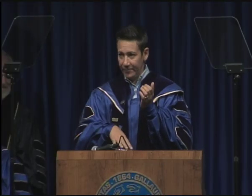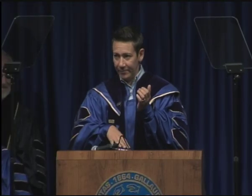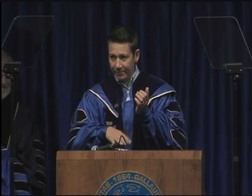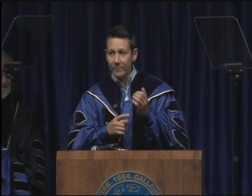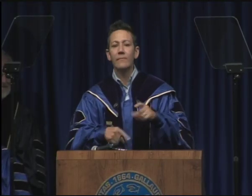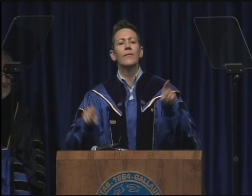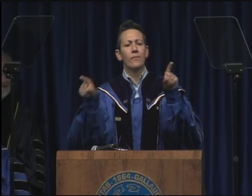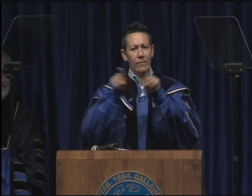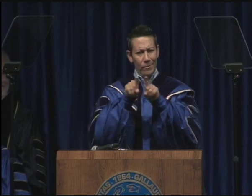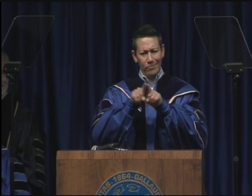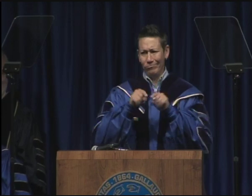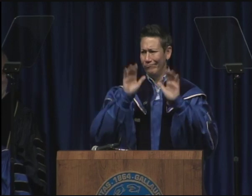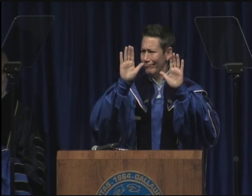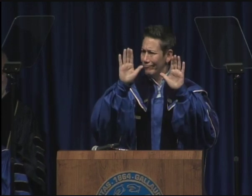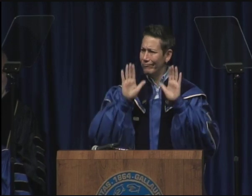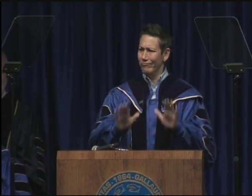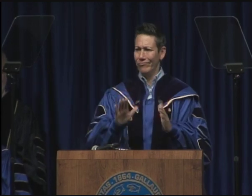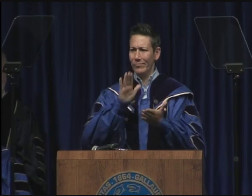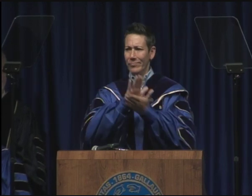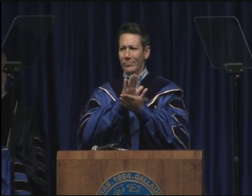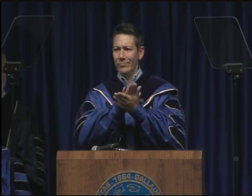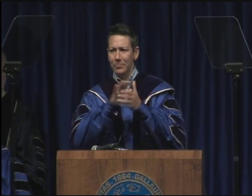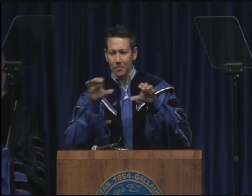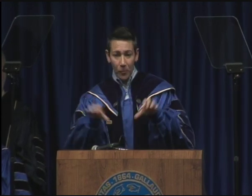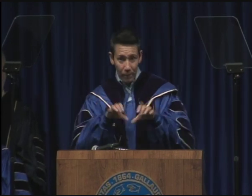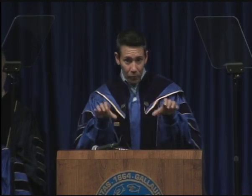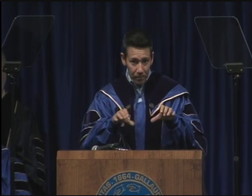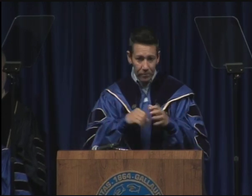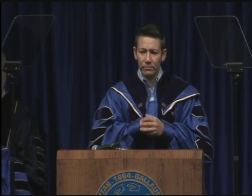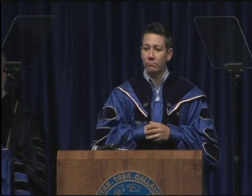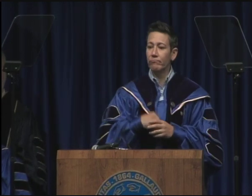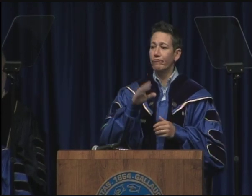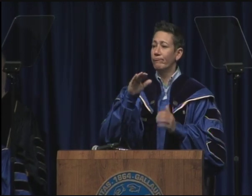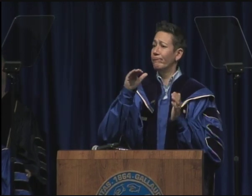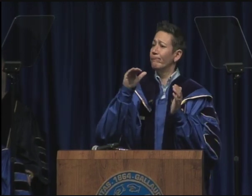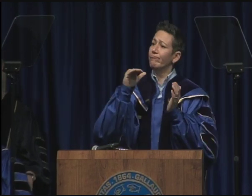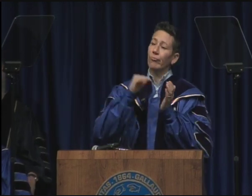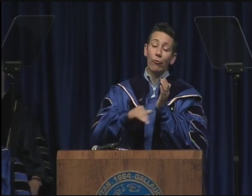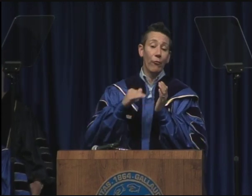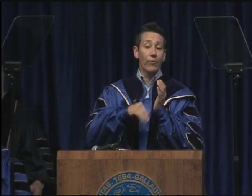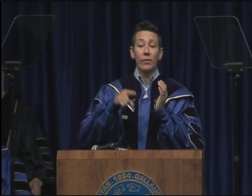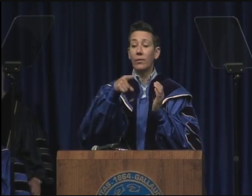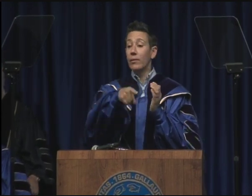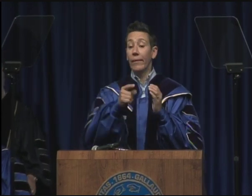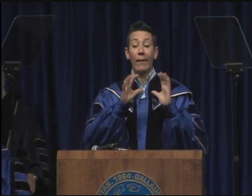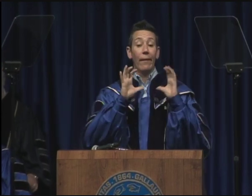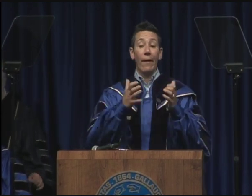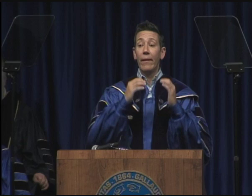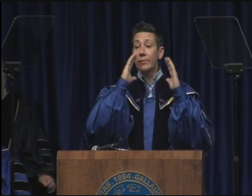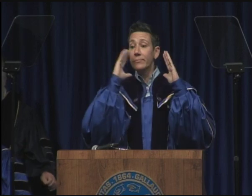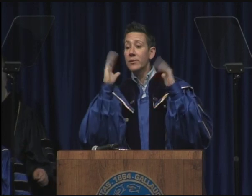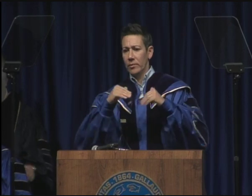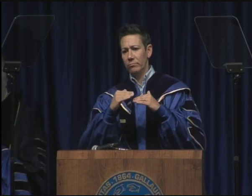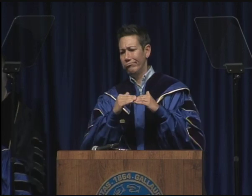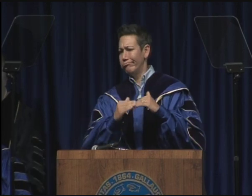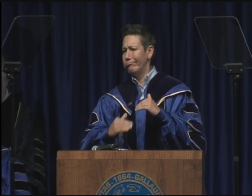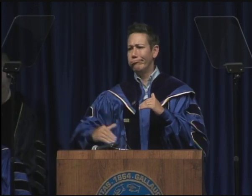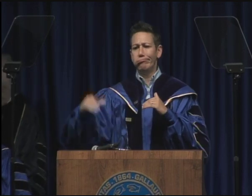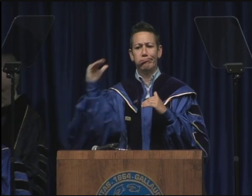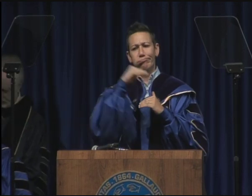The second student also has outstanding academic performance and often went above